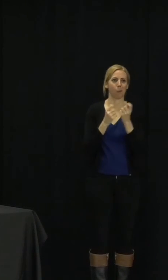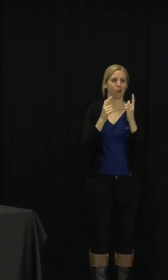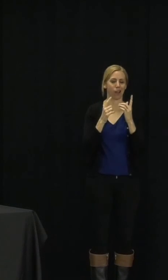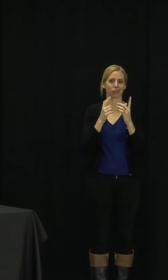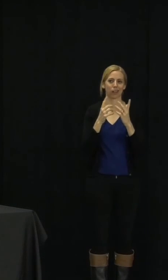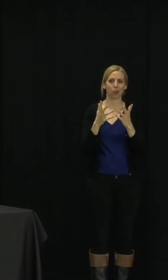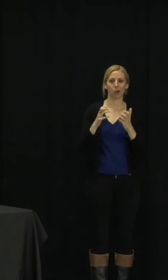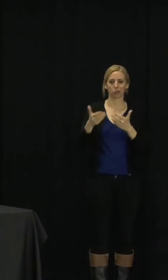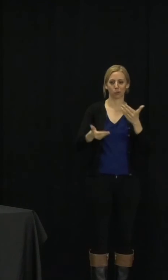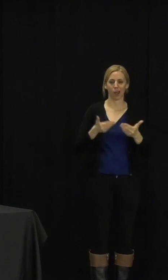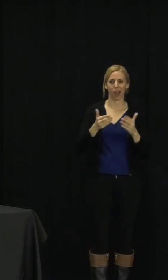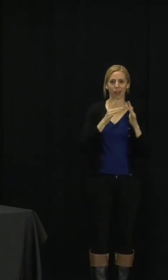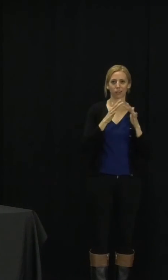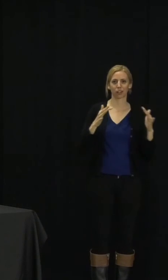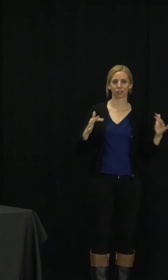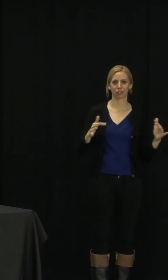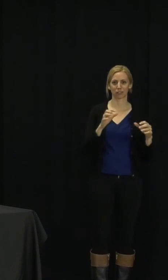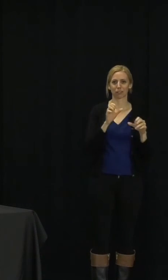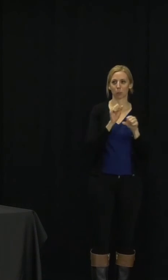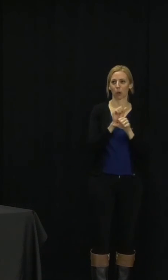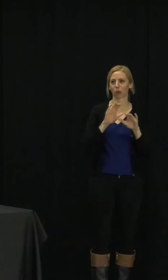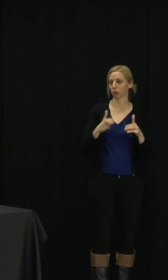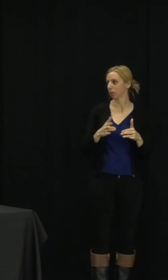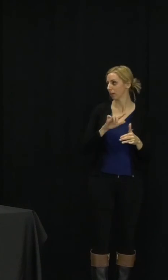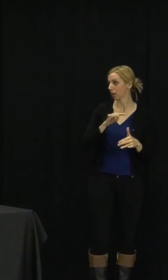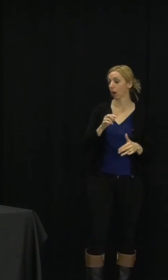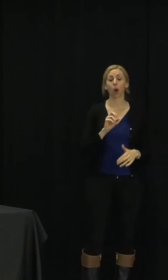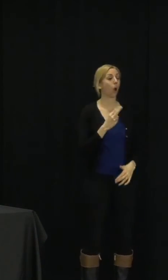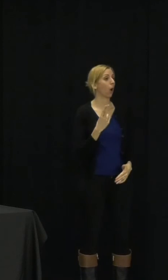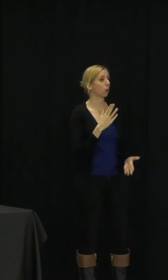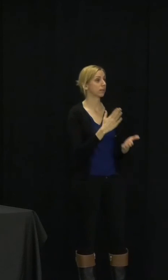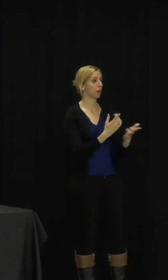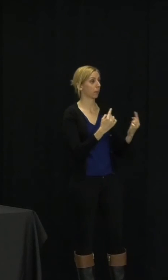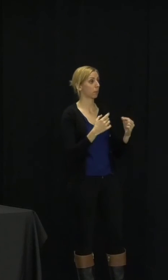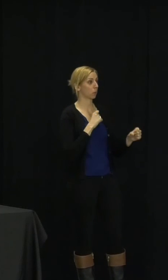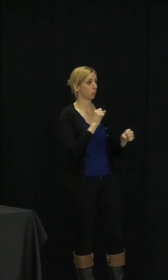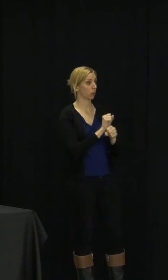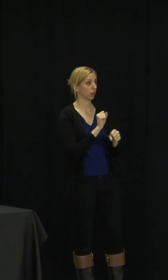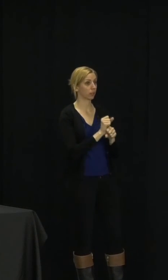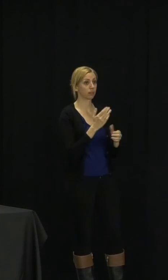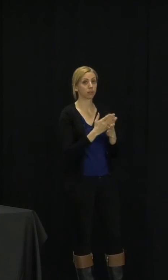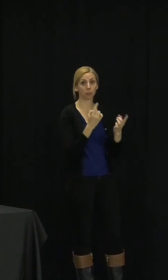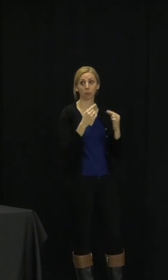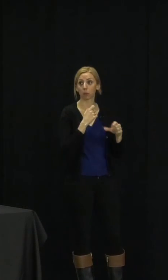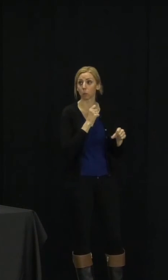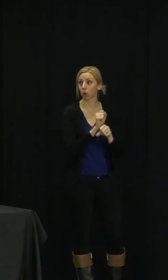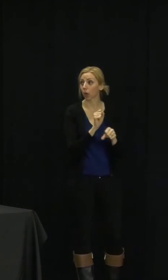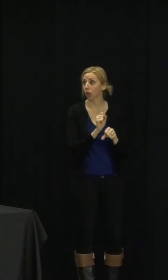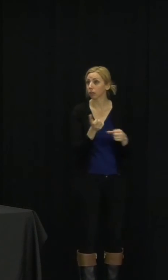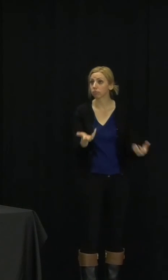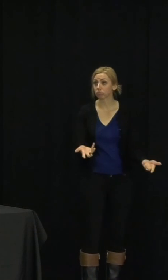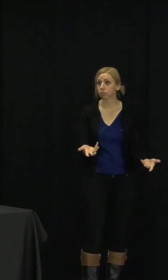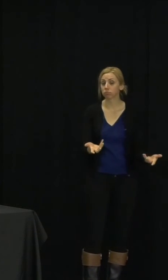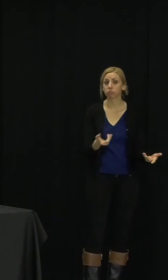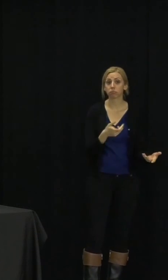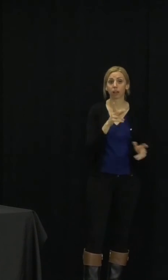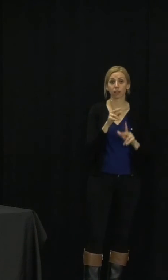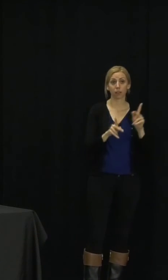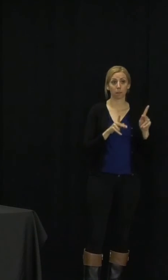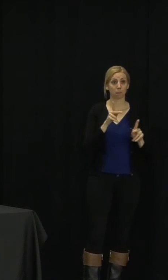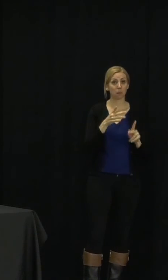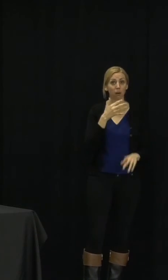and are intelligent in the practices about this work. So creating these, taking away all of these